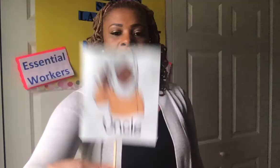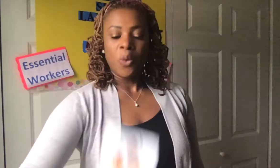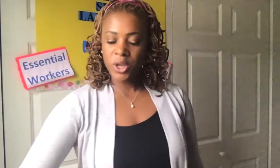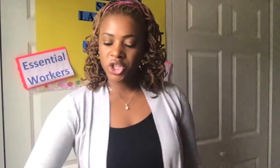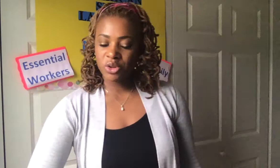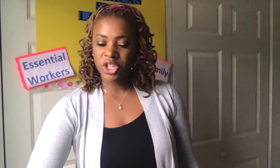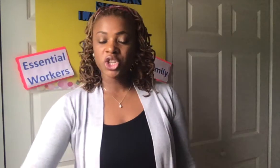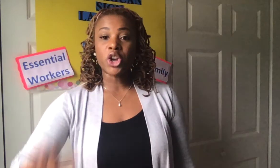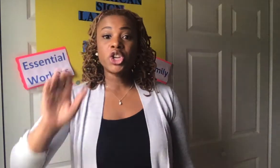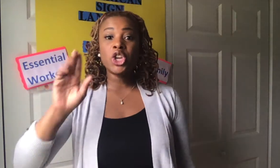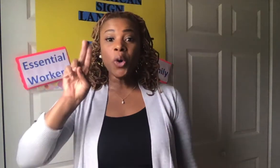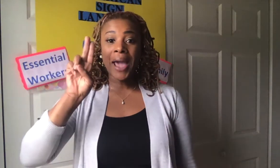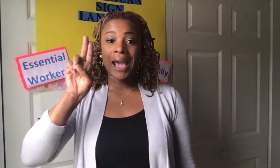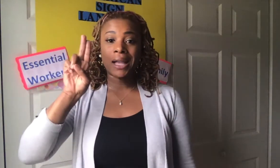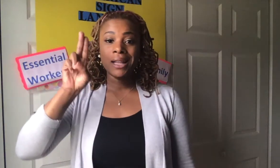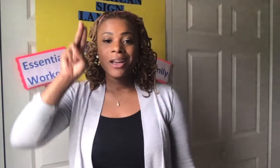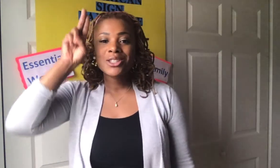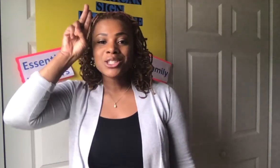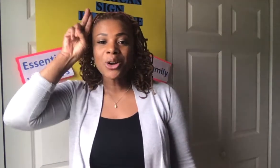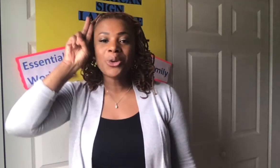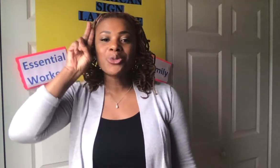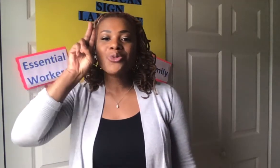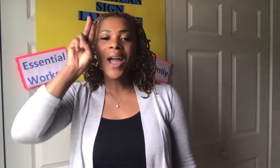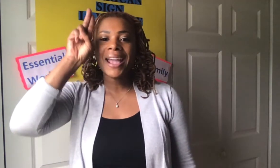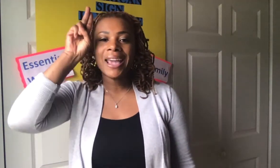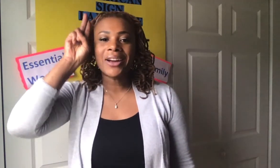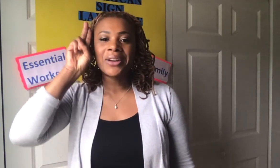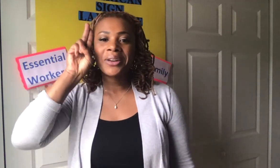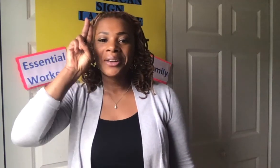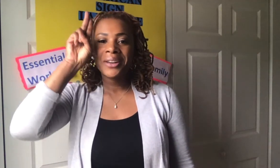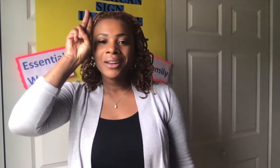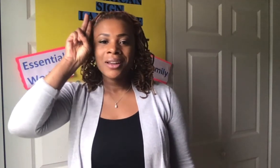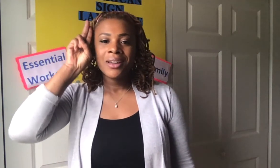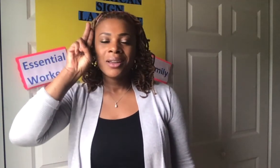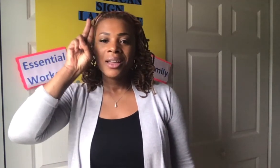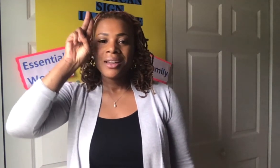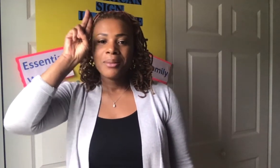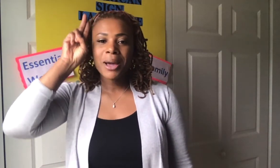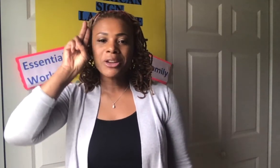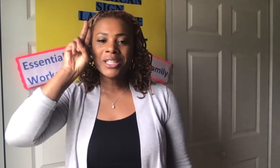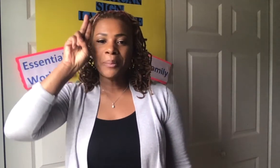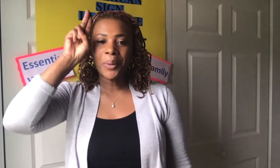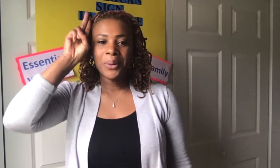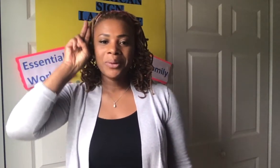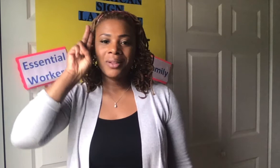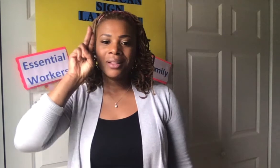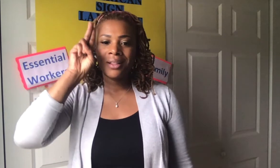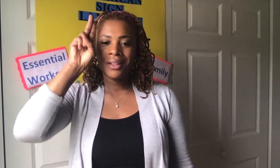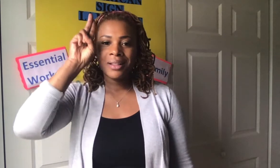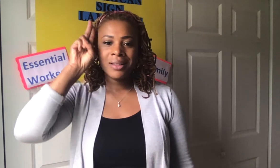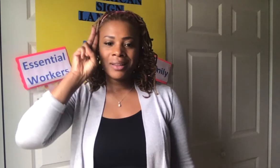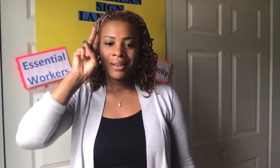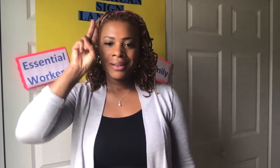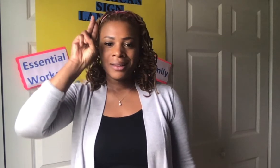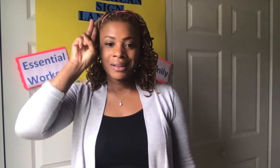which uses your U hand circled right here by your temple. Got